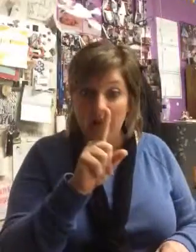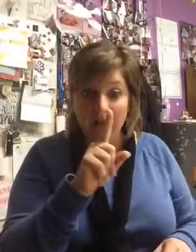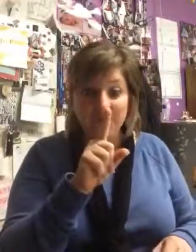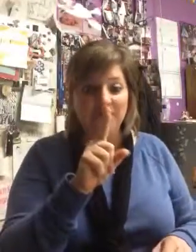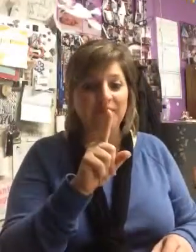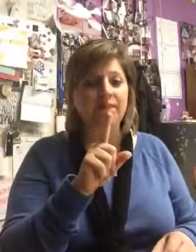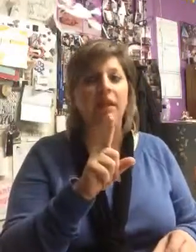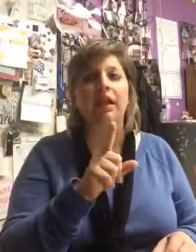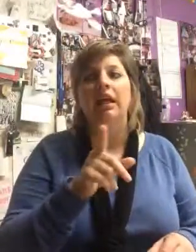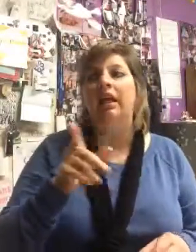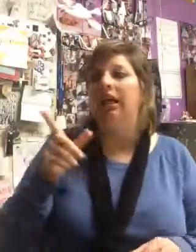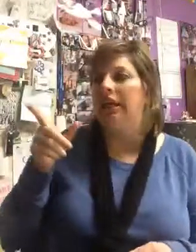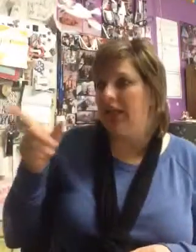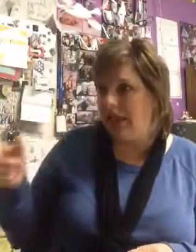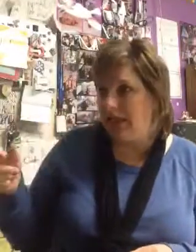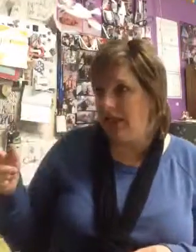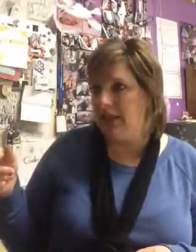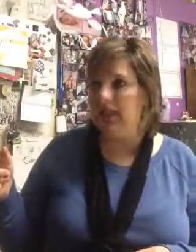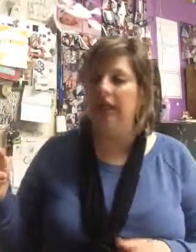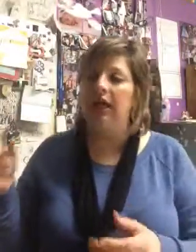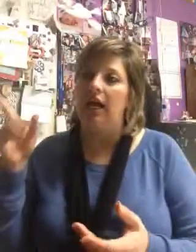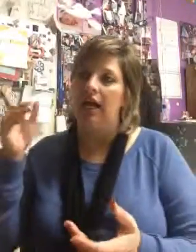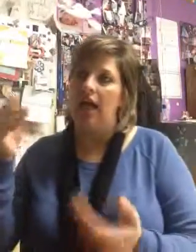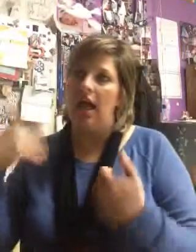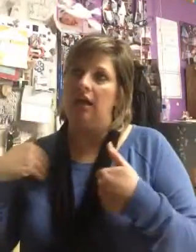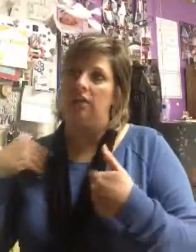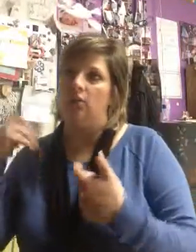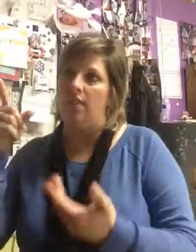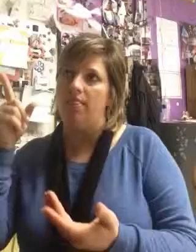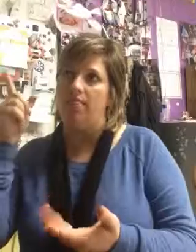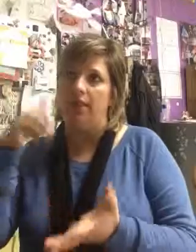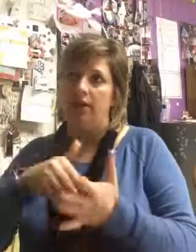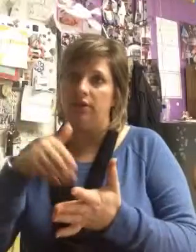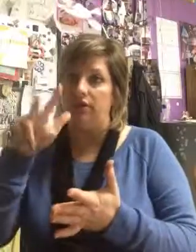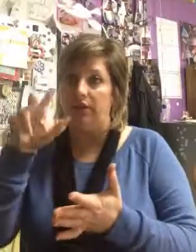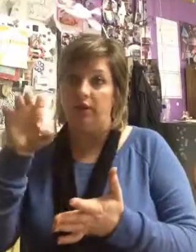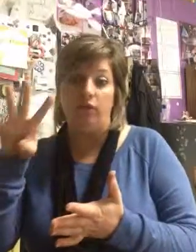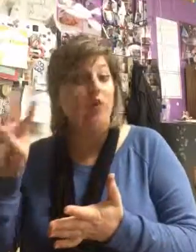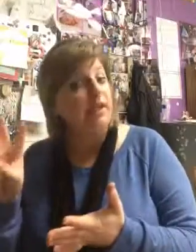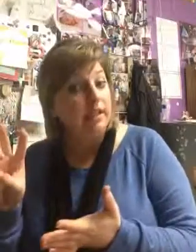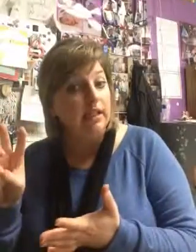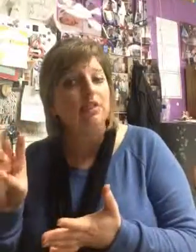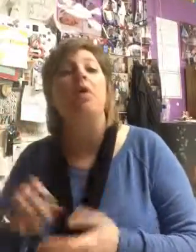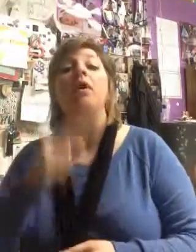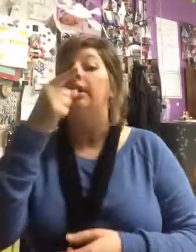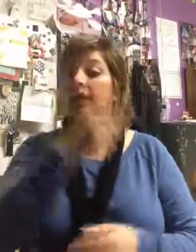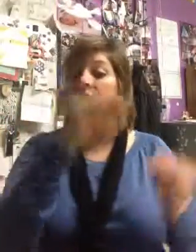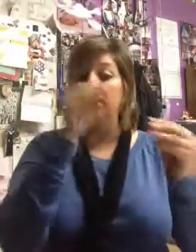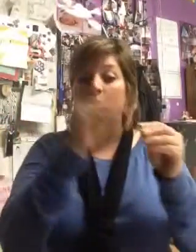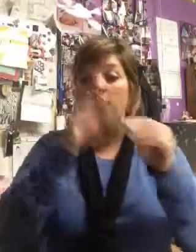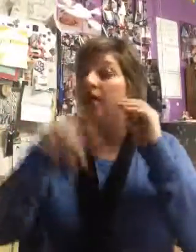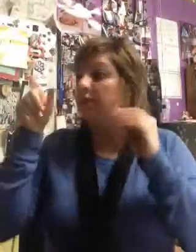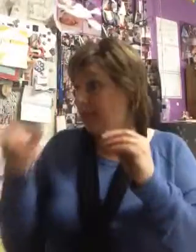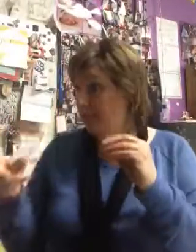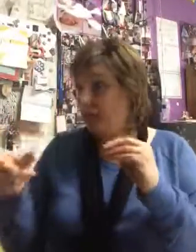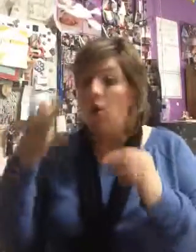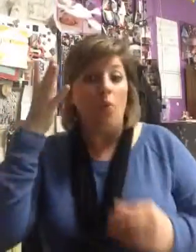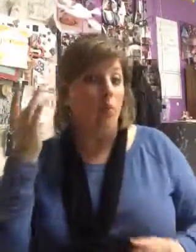1,361. He has 1,346, so he more than him.